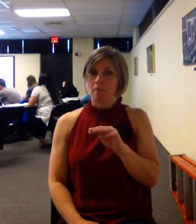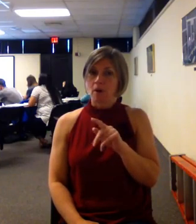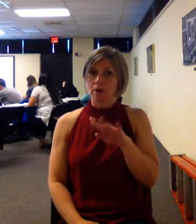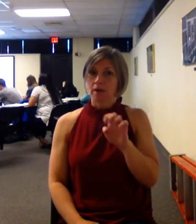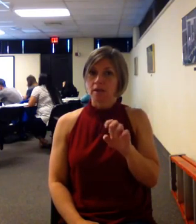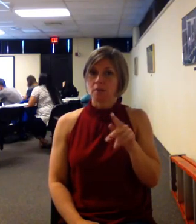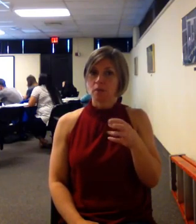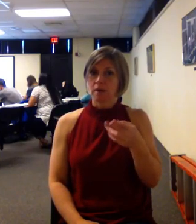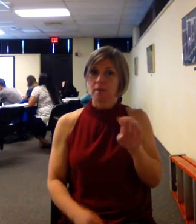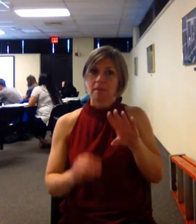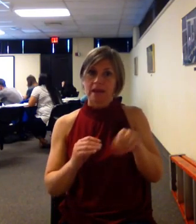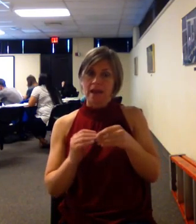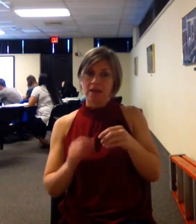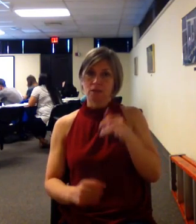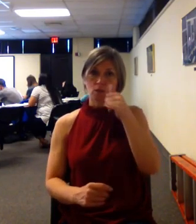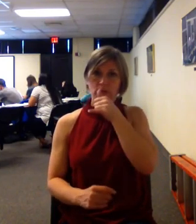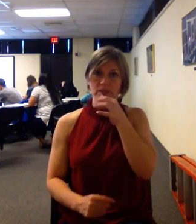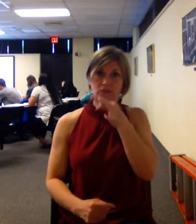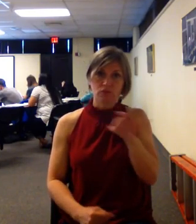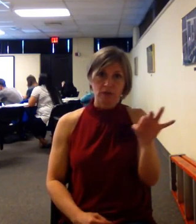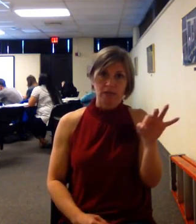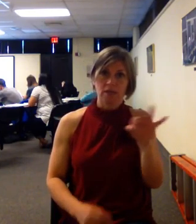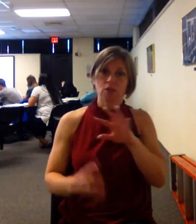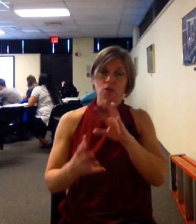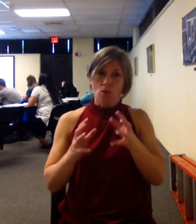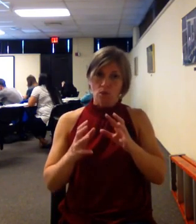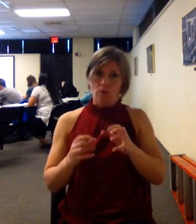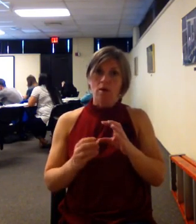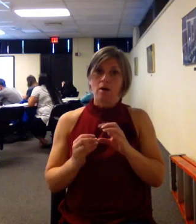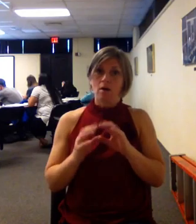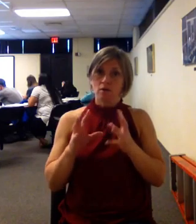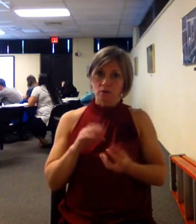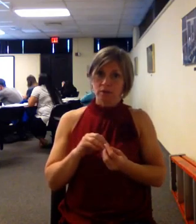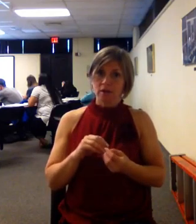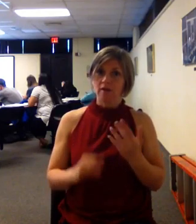the risk-free, and you get the total of the 15.57%.